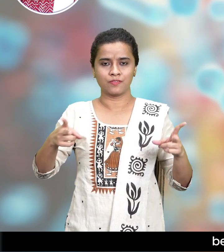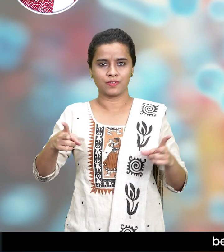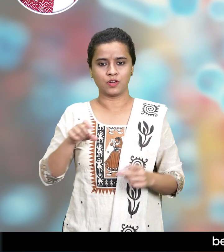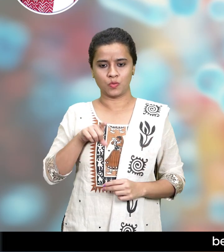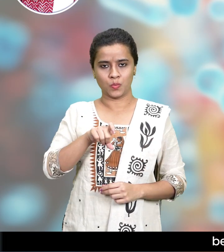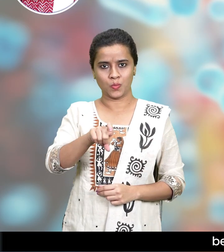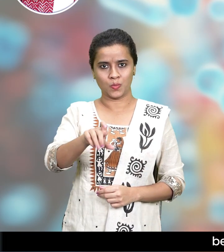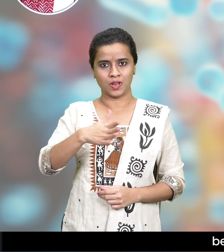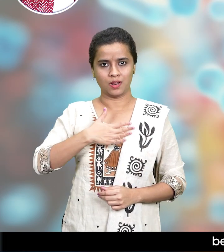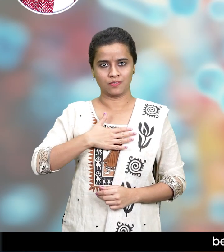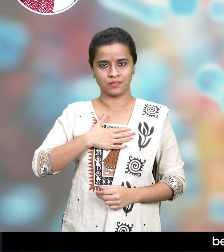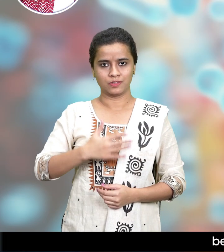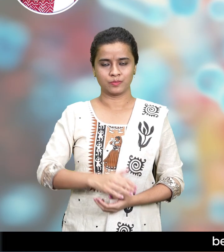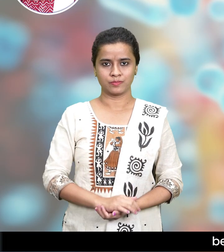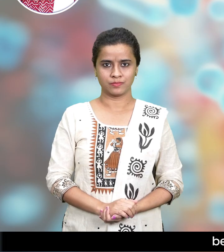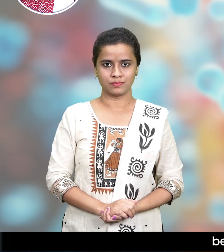organisms.